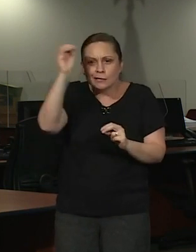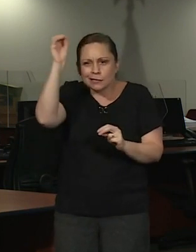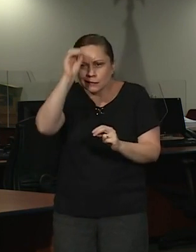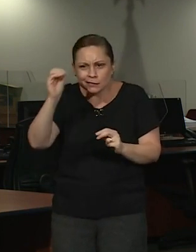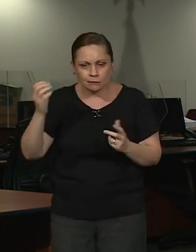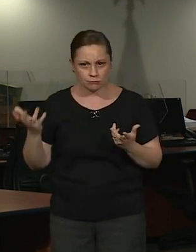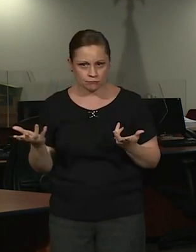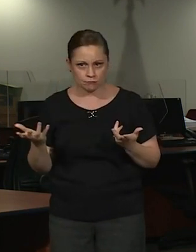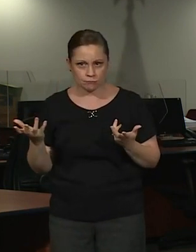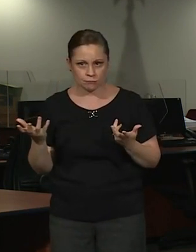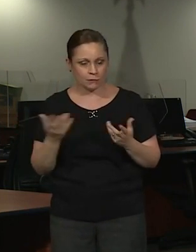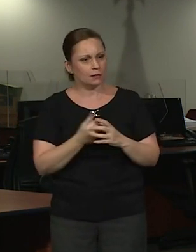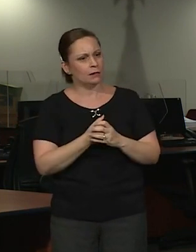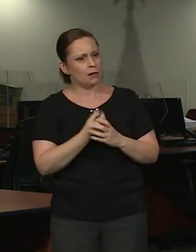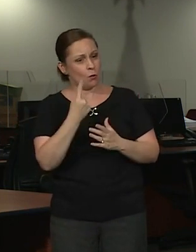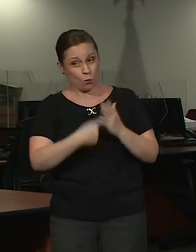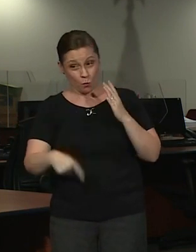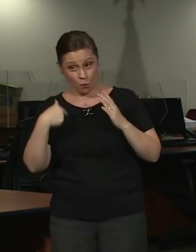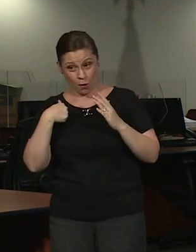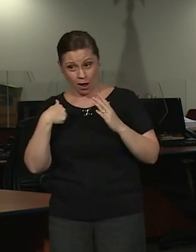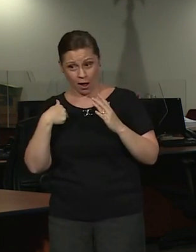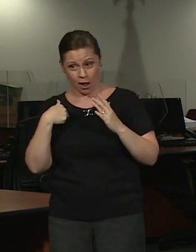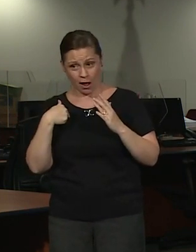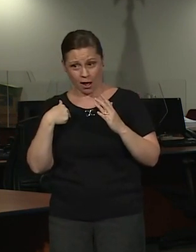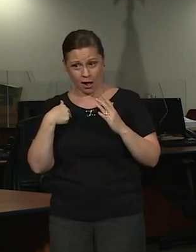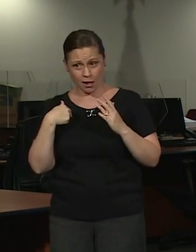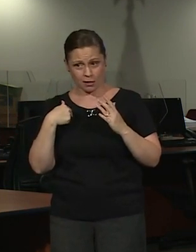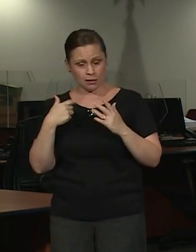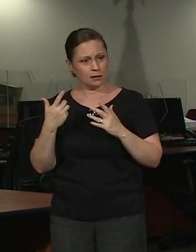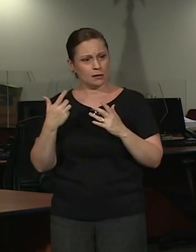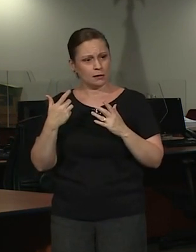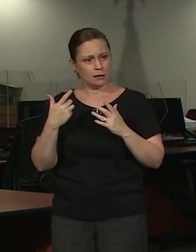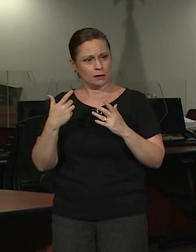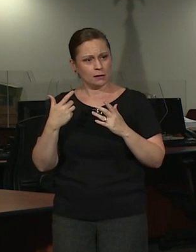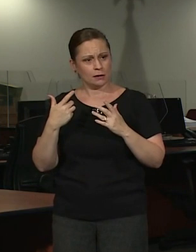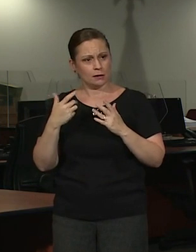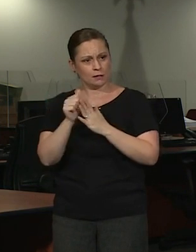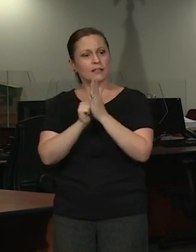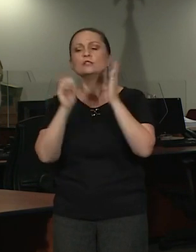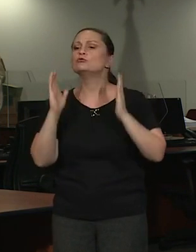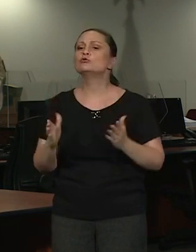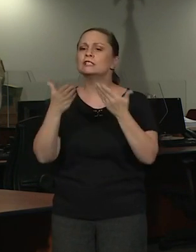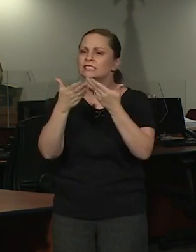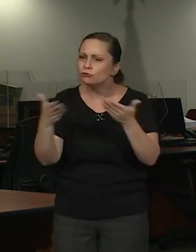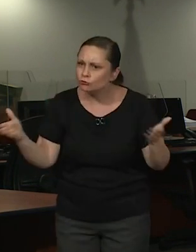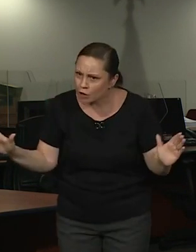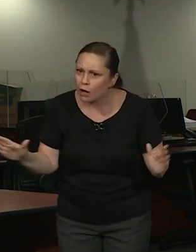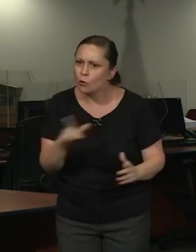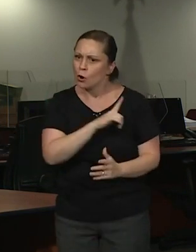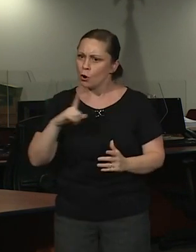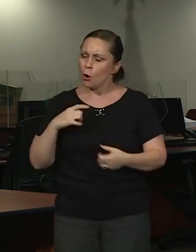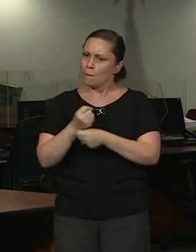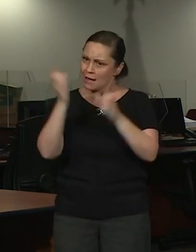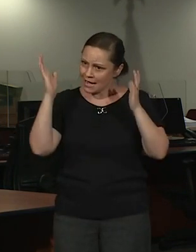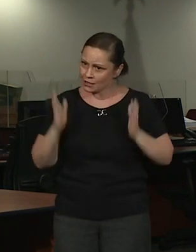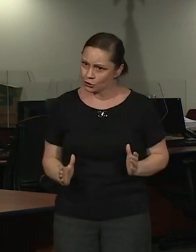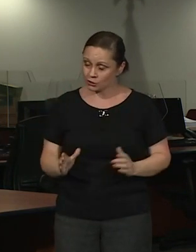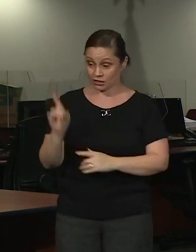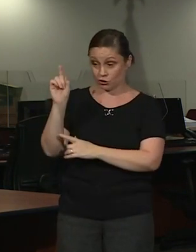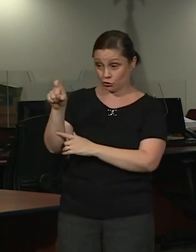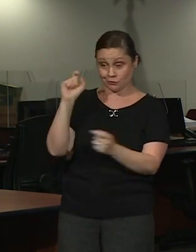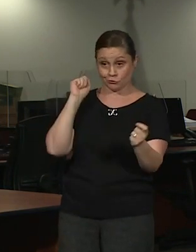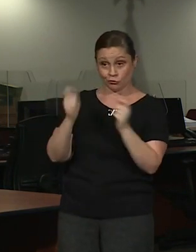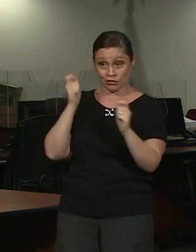What do I suggest that the AG do next session? Or the that legislators do. Should they take up